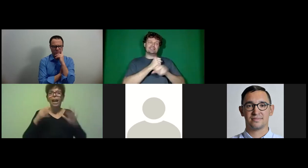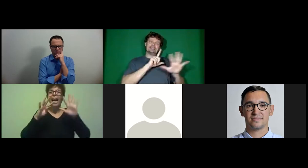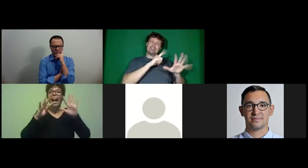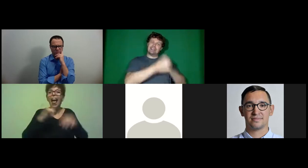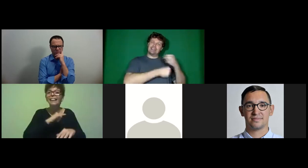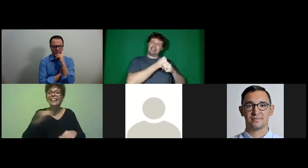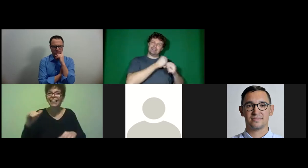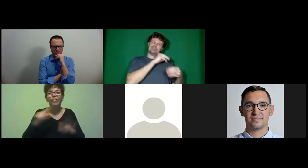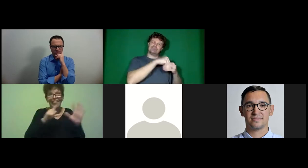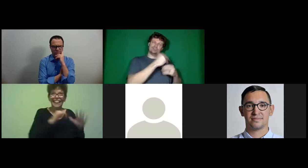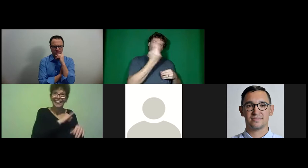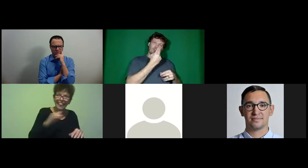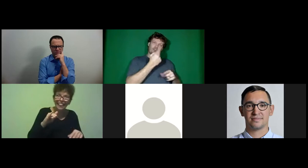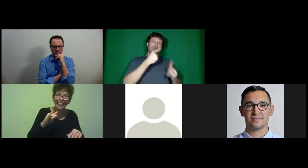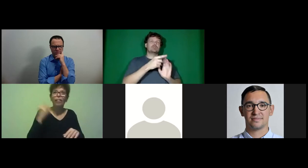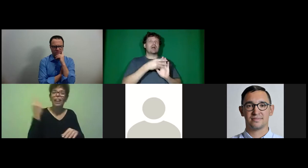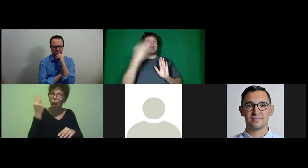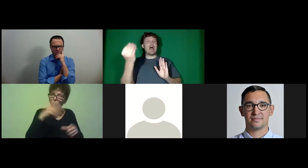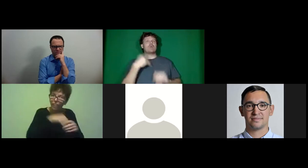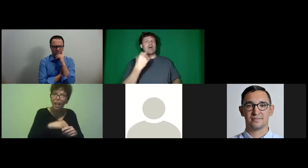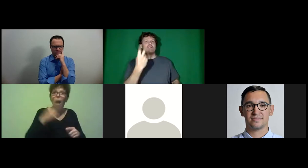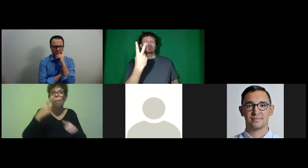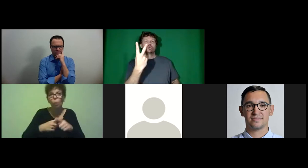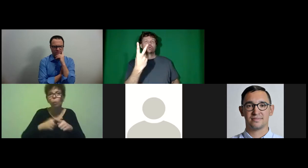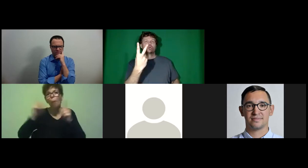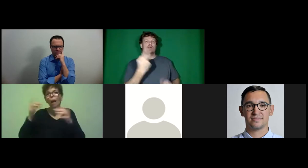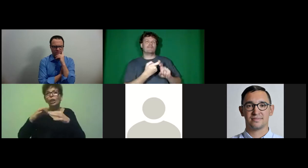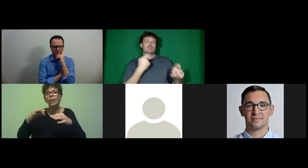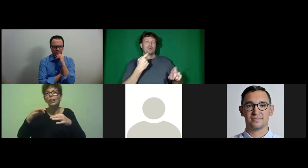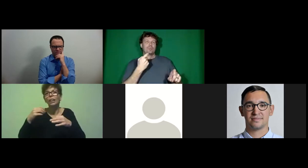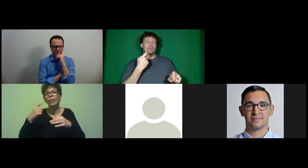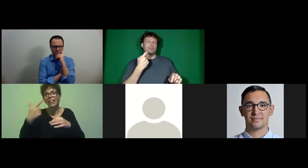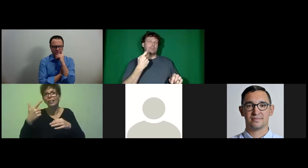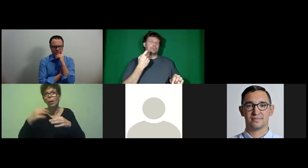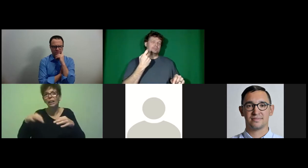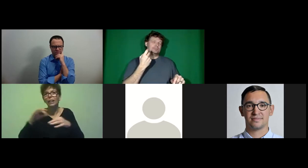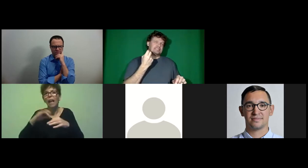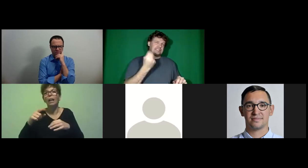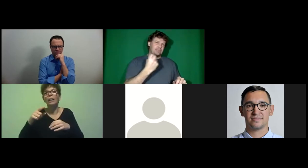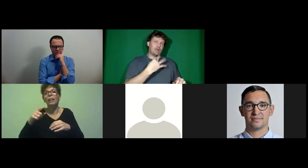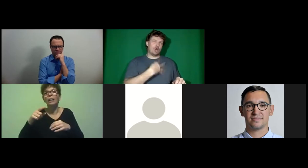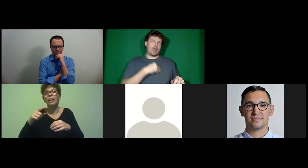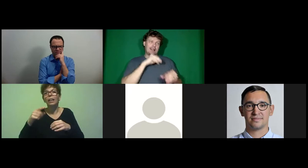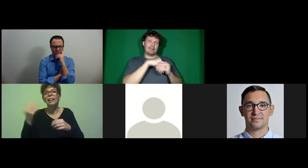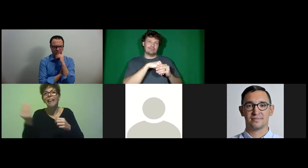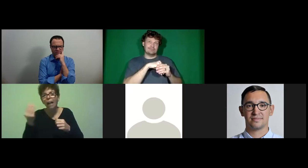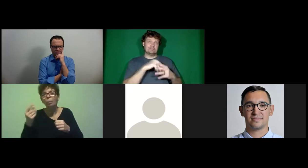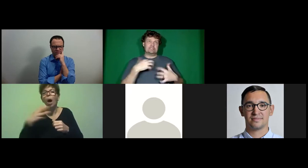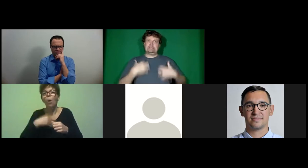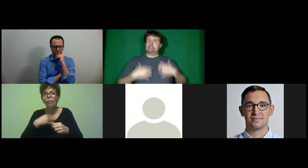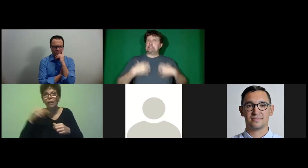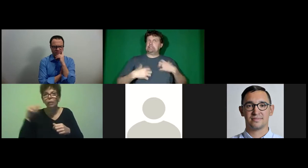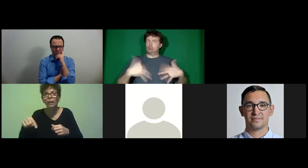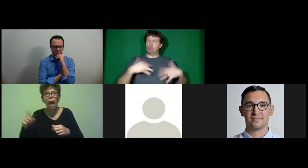type of a coach because for 7 years I was in Slovenia. And then after that in other